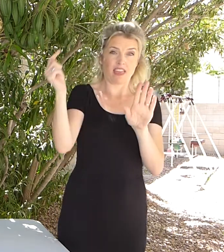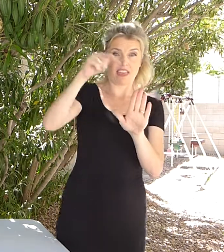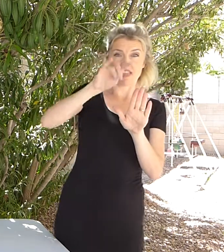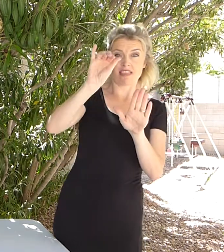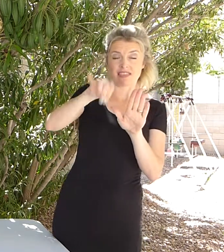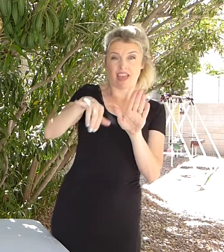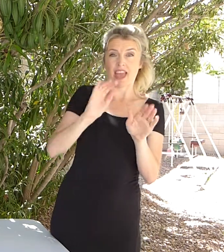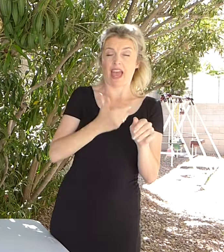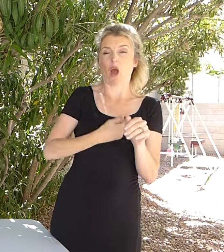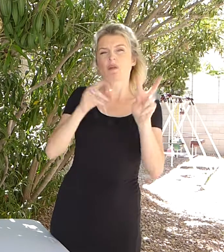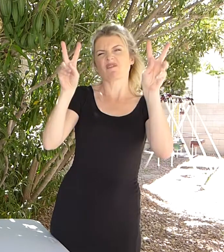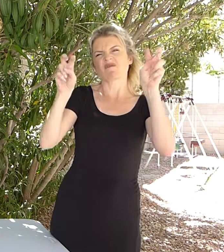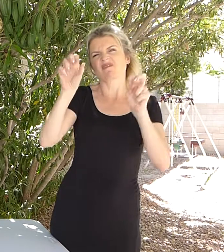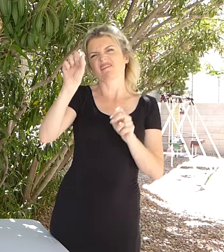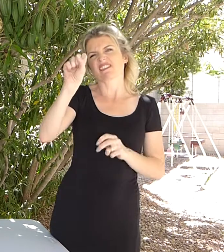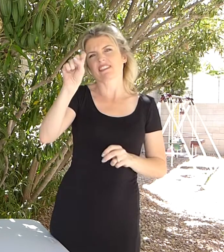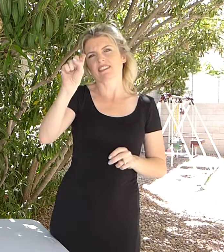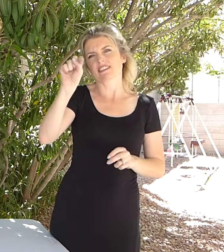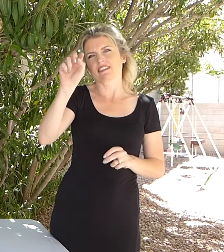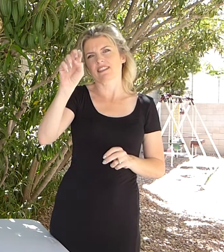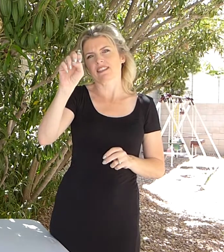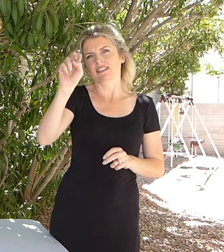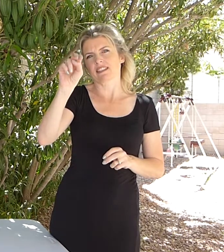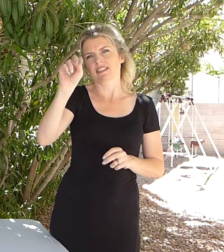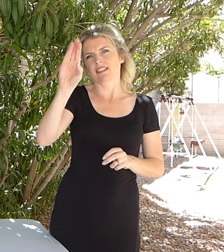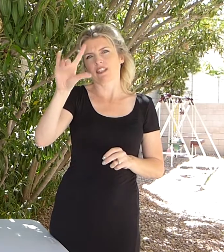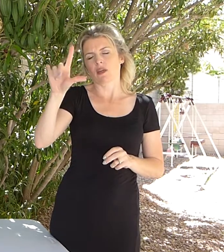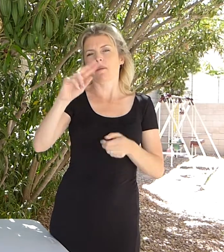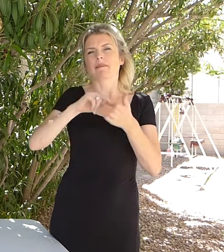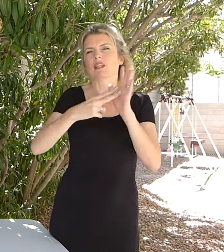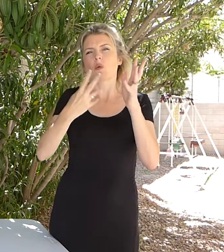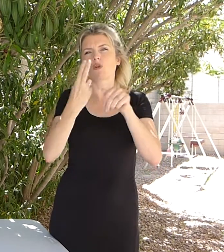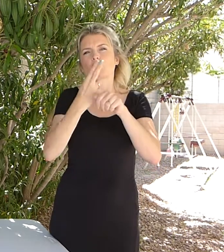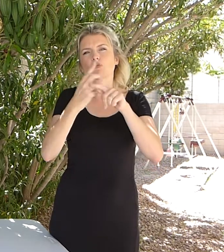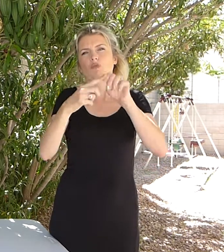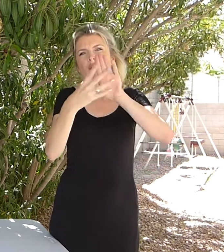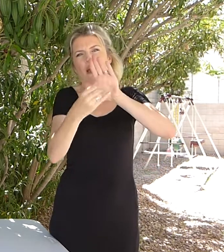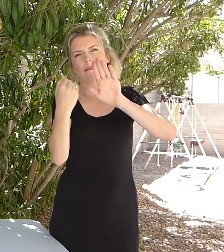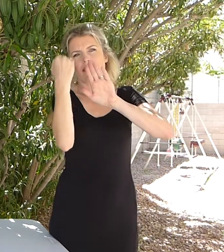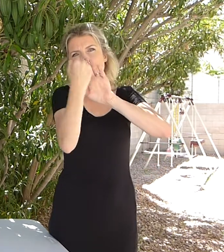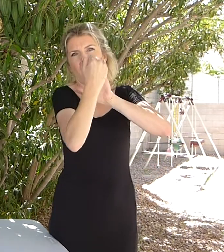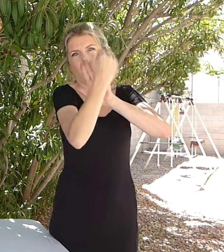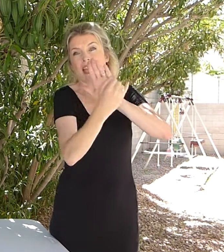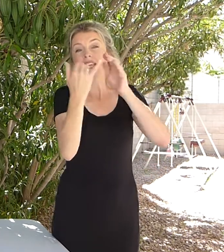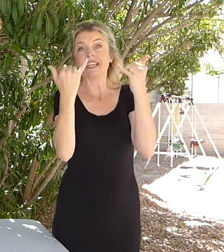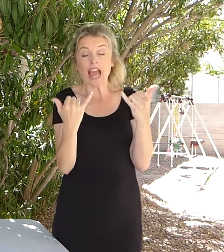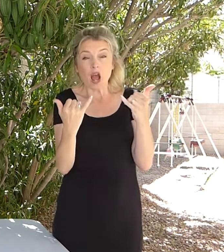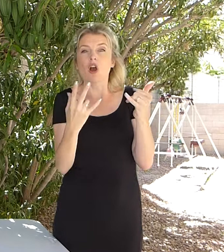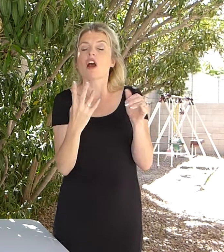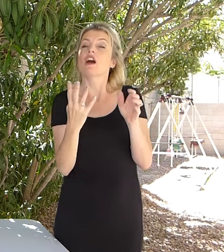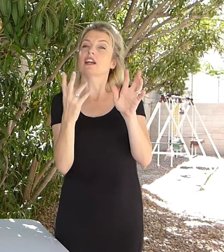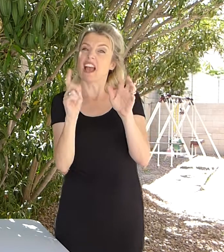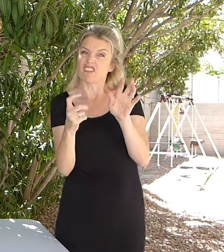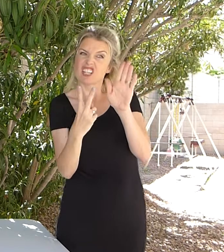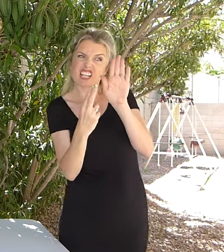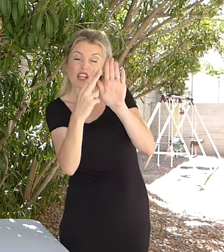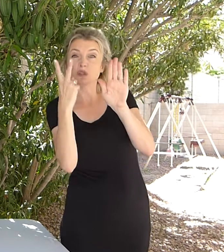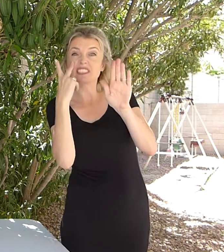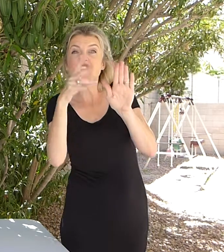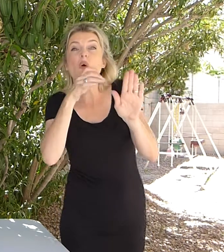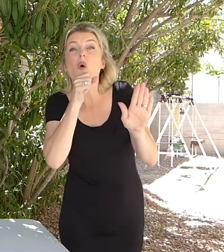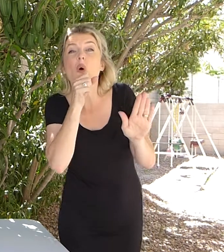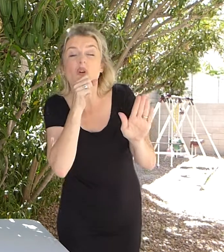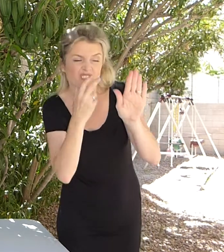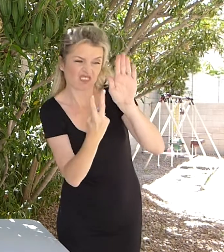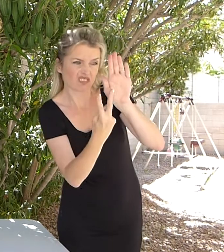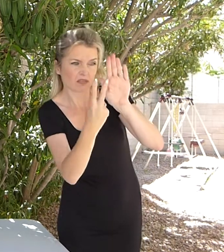stencil, and we're going to just cut the orange part. So this is tricky. It's very difficult